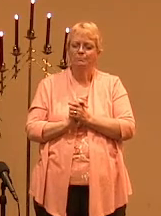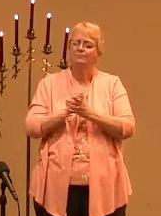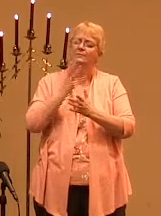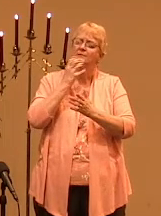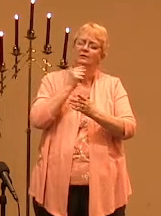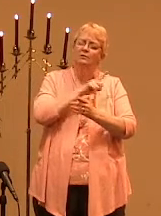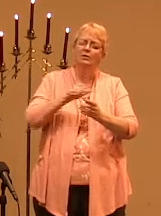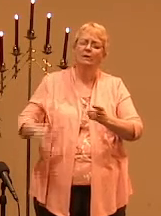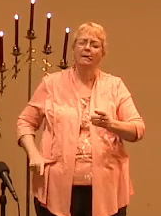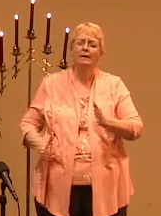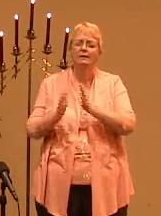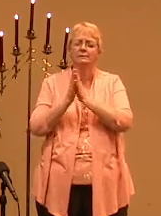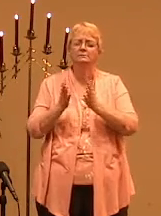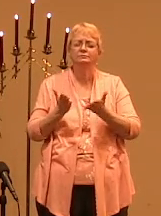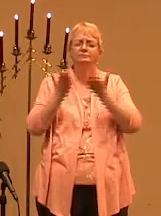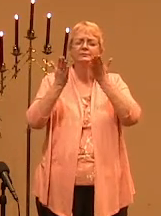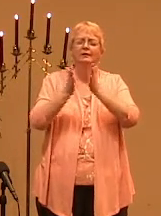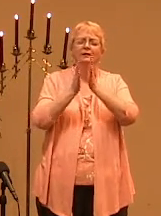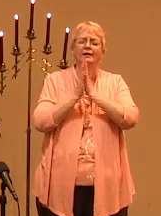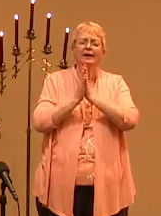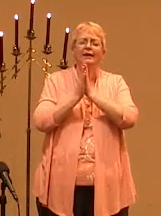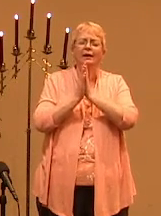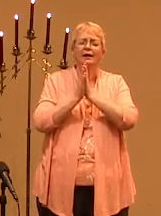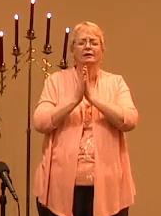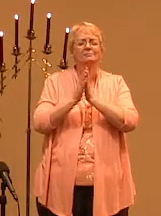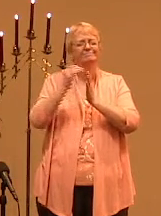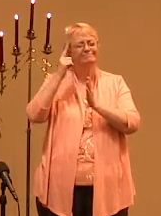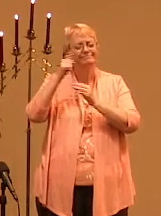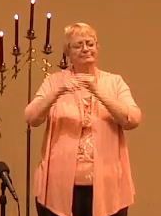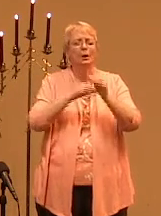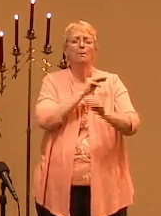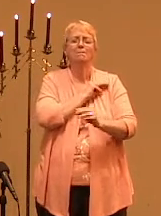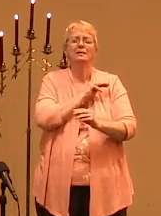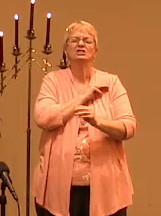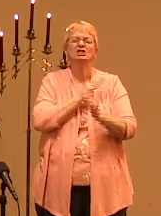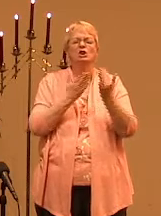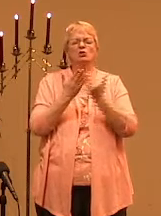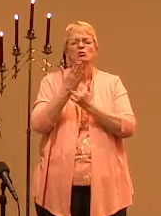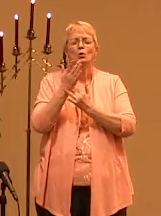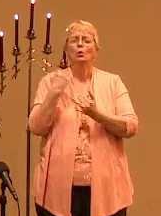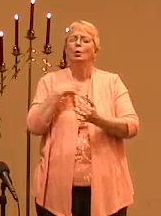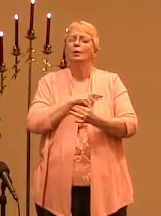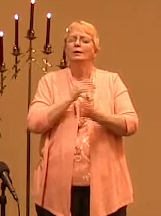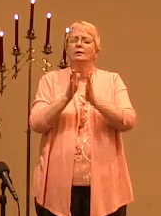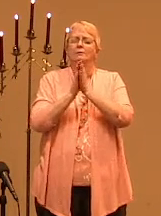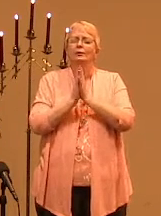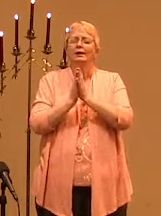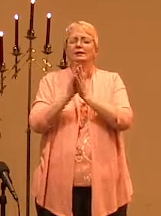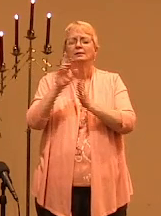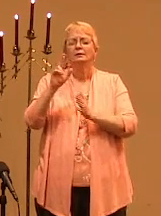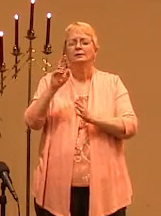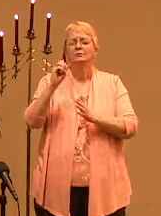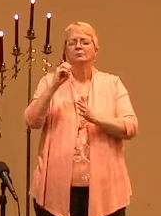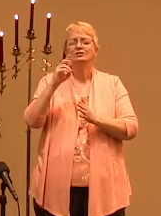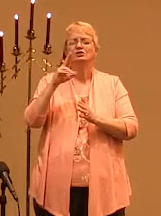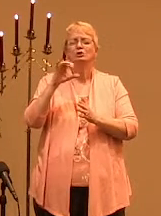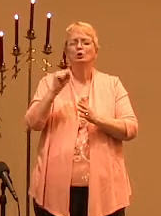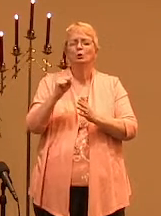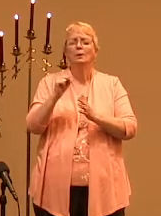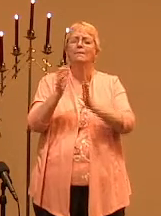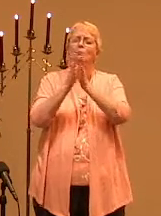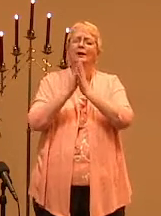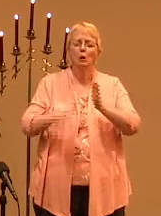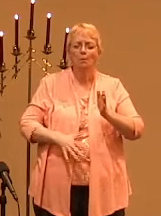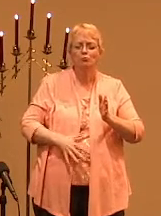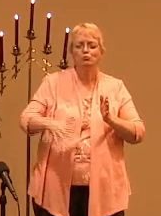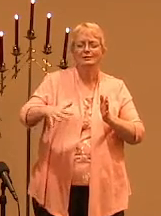as I pray for the offering and as I think about the missions that supported through offering money, we pray for the rescue mission. We pray for the